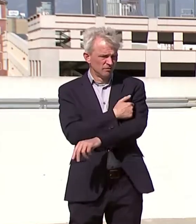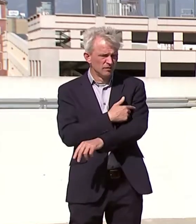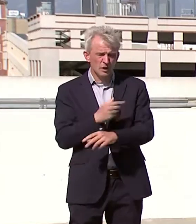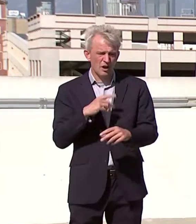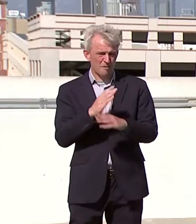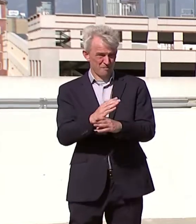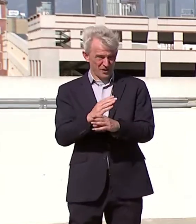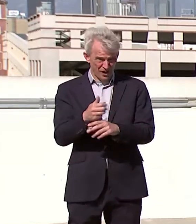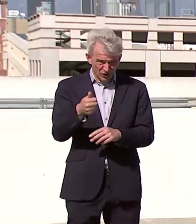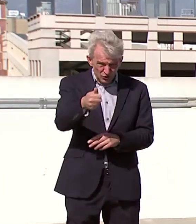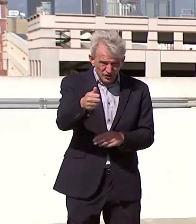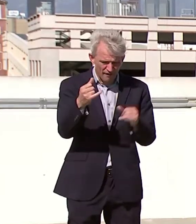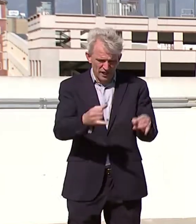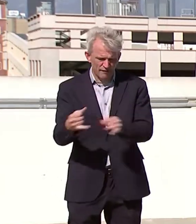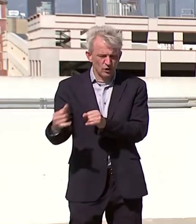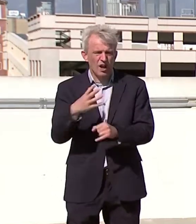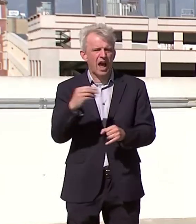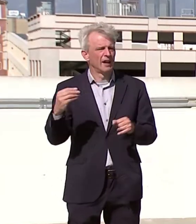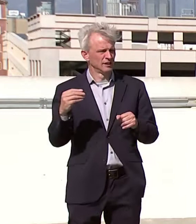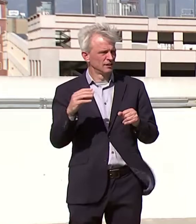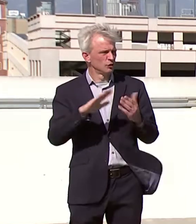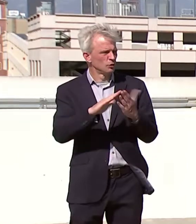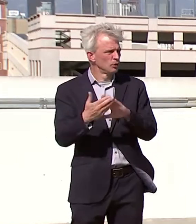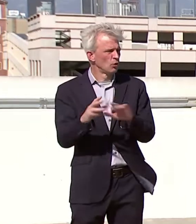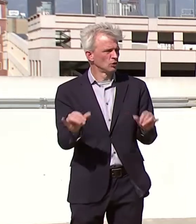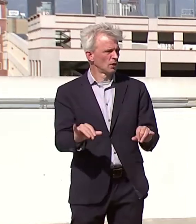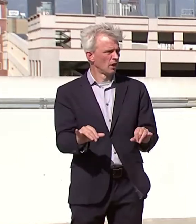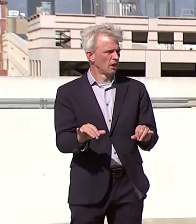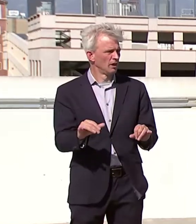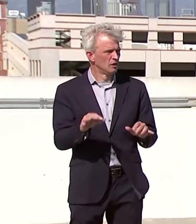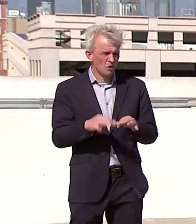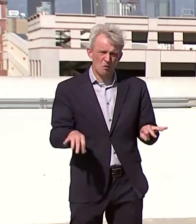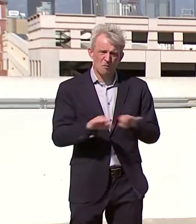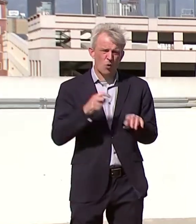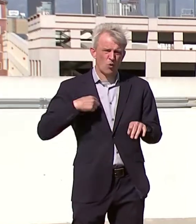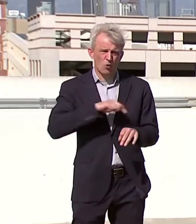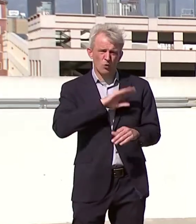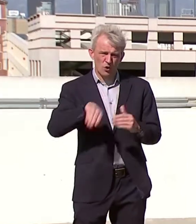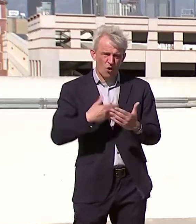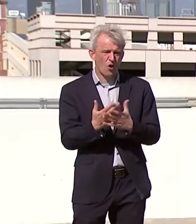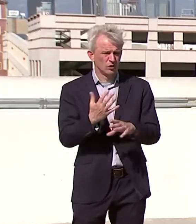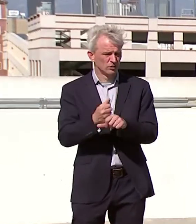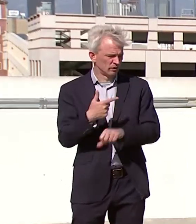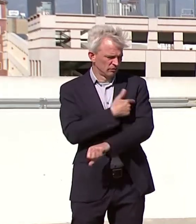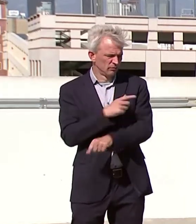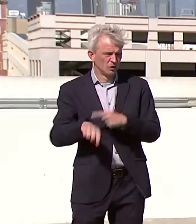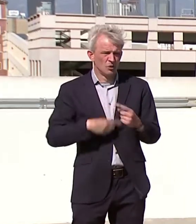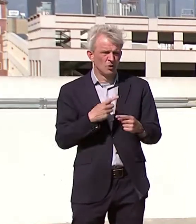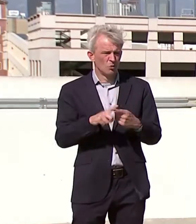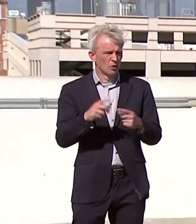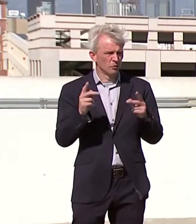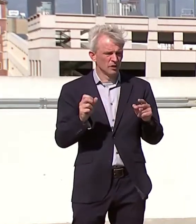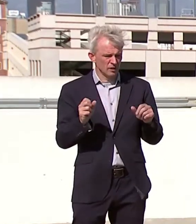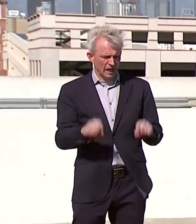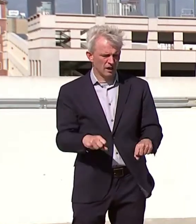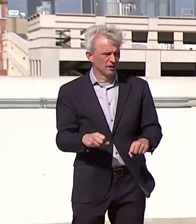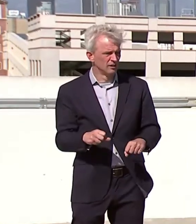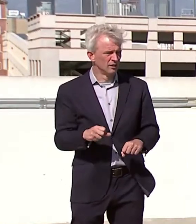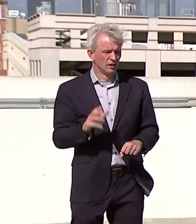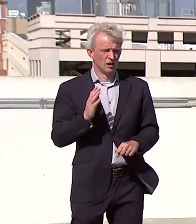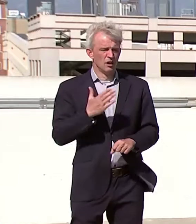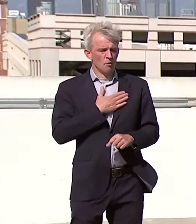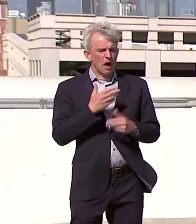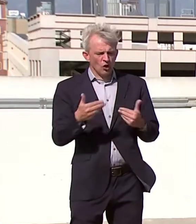community. And it's important that we all step up to the plate when we can. My office recognized early on in